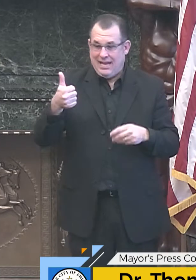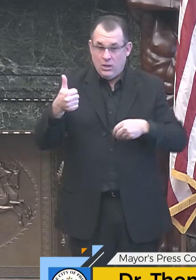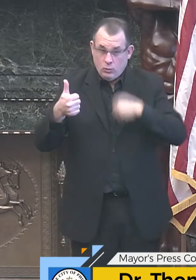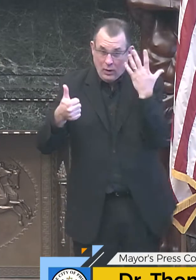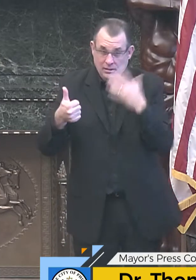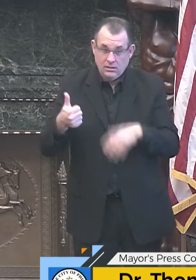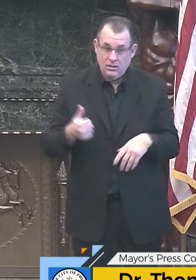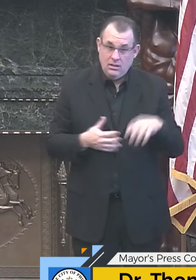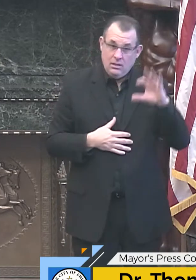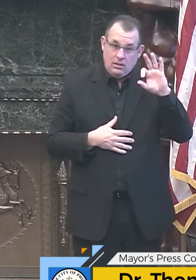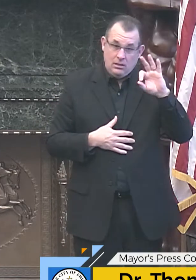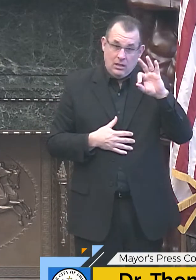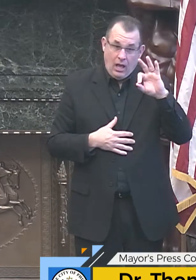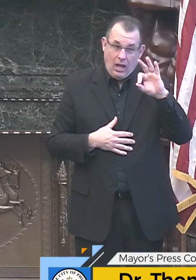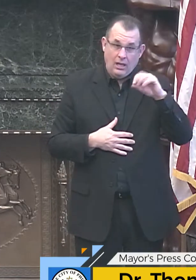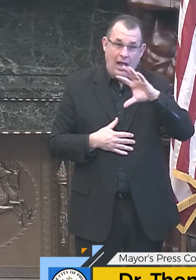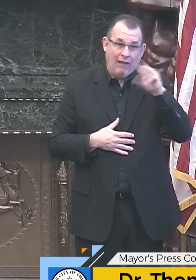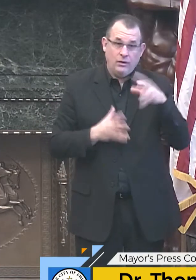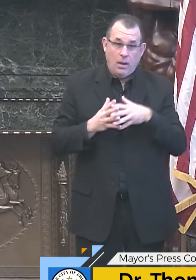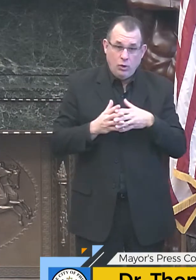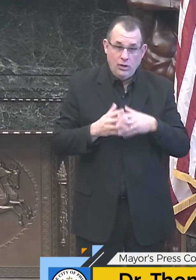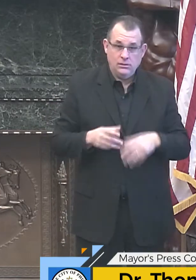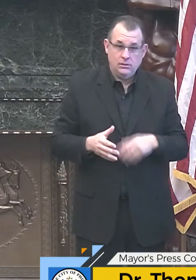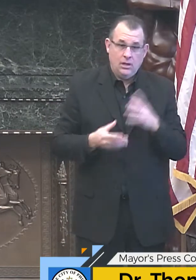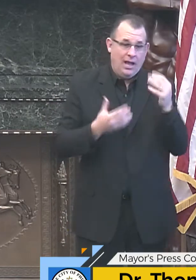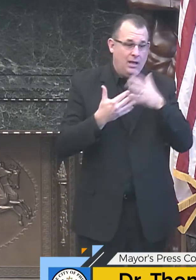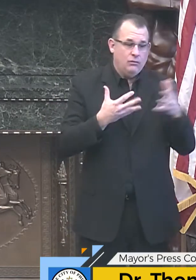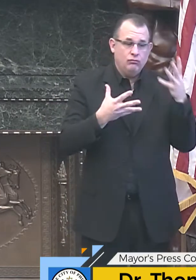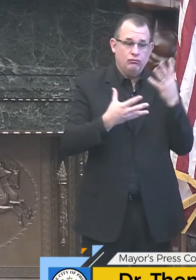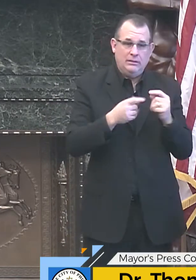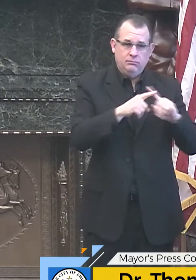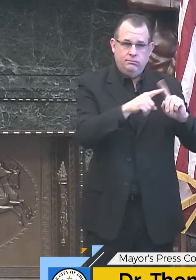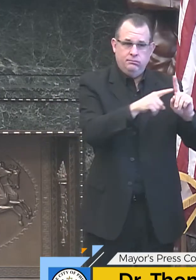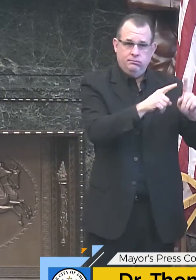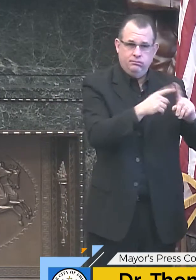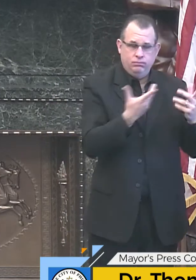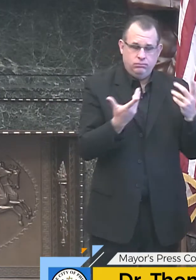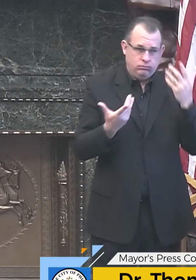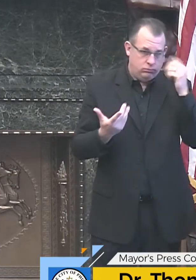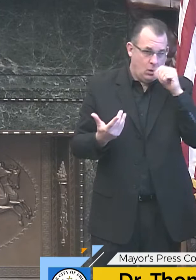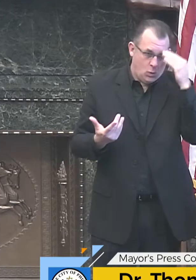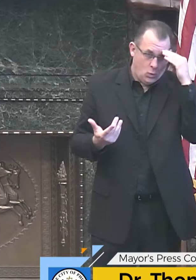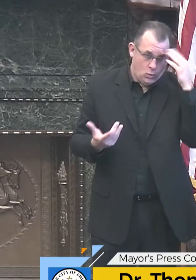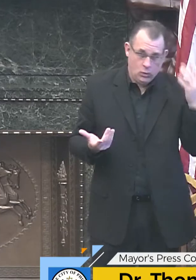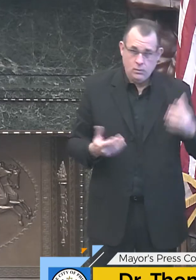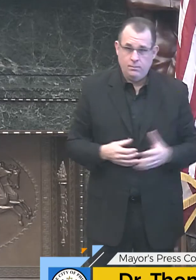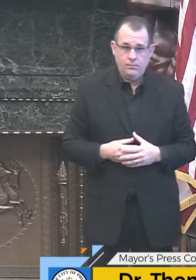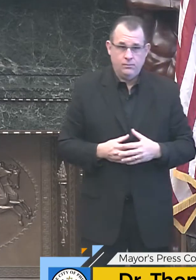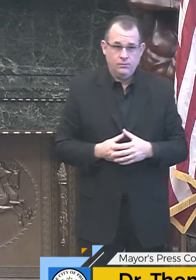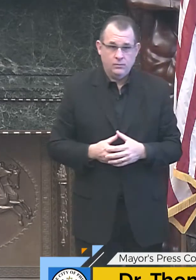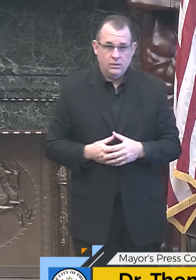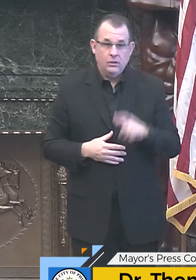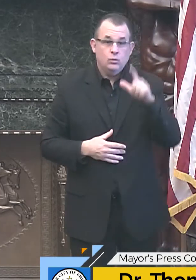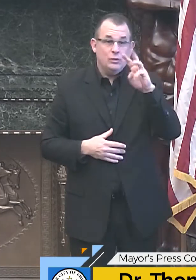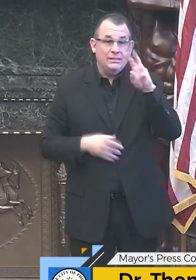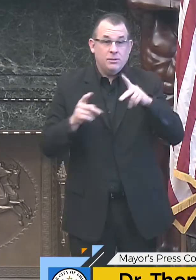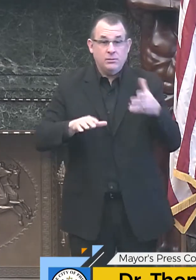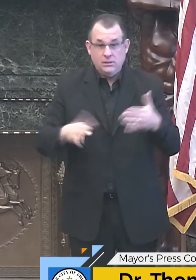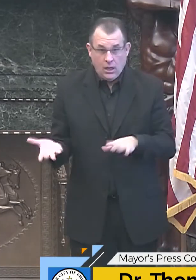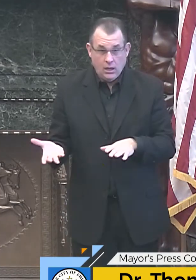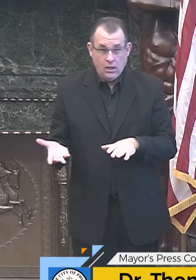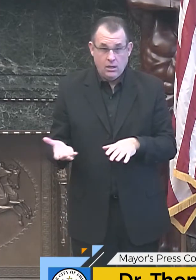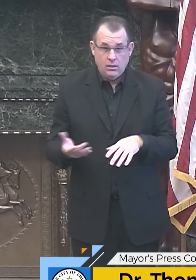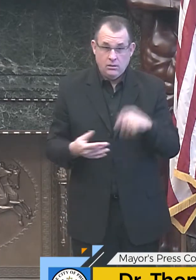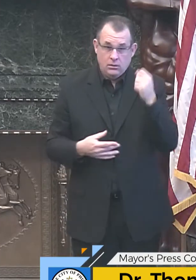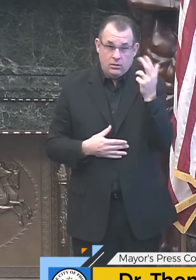9 were African American, and the rest had missing information on race. Of the 26 who died, 13 have been in